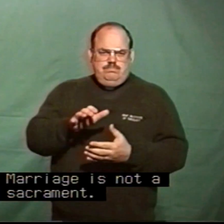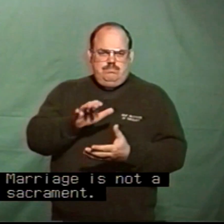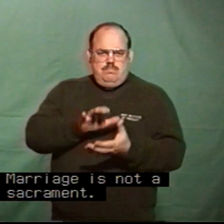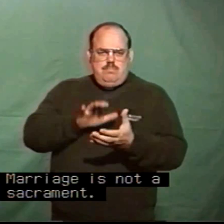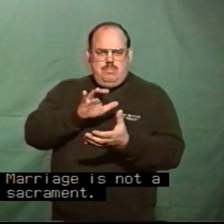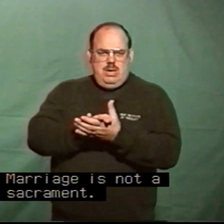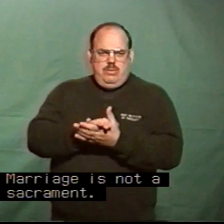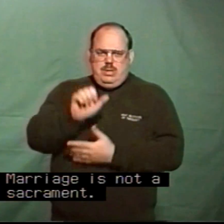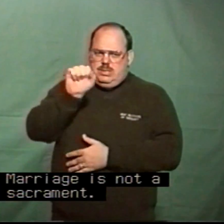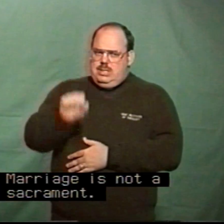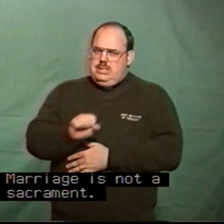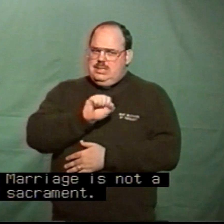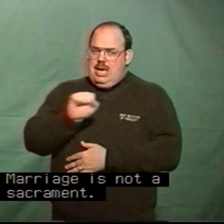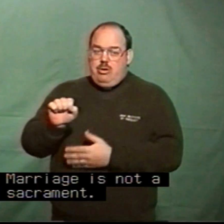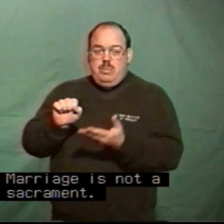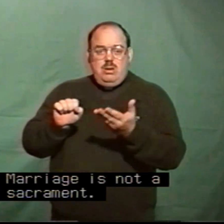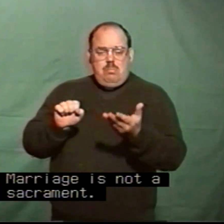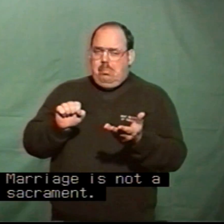Marriage is not a sacrament.